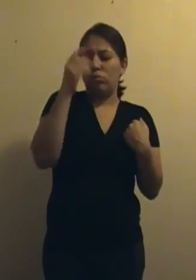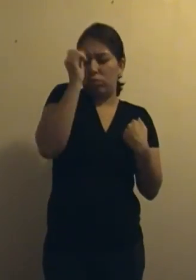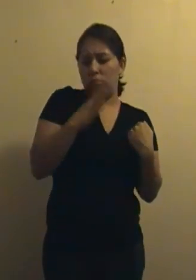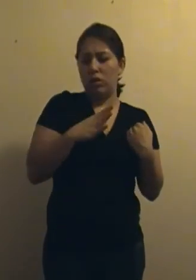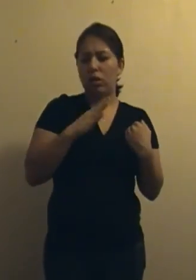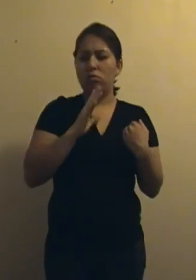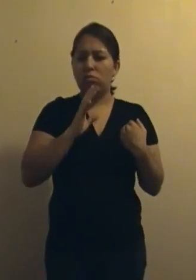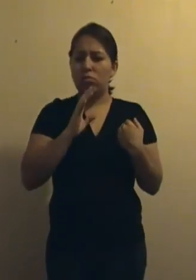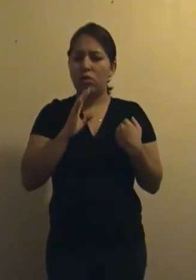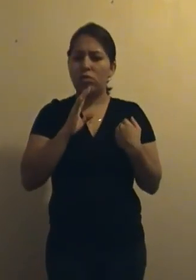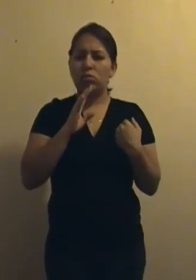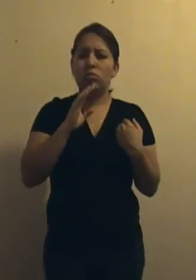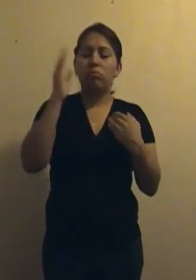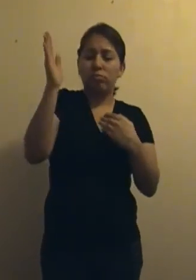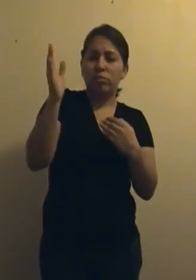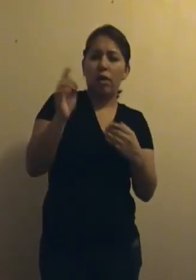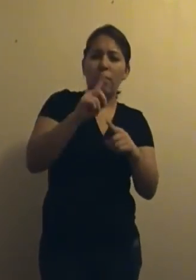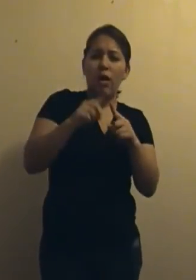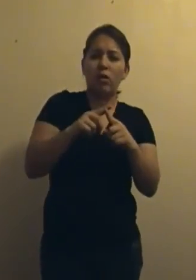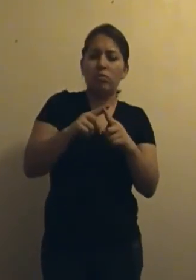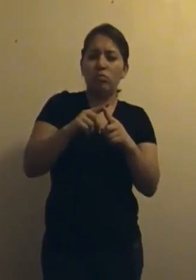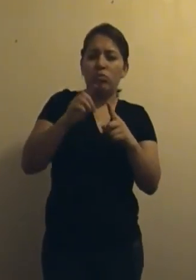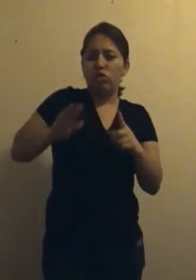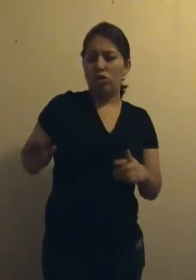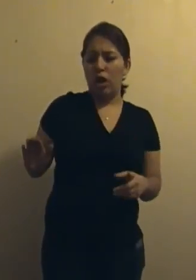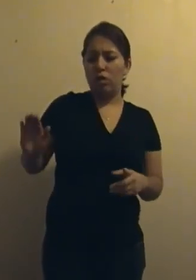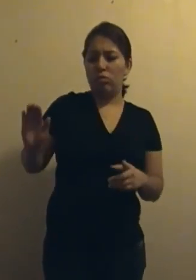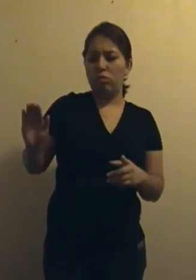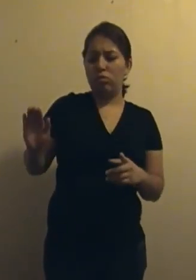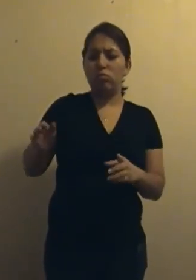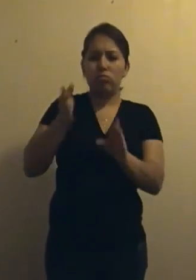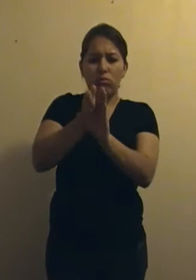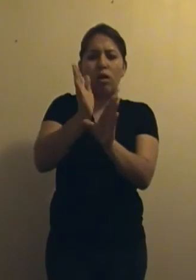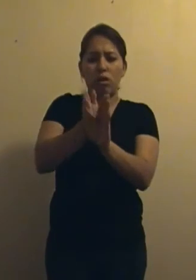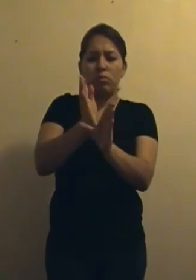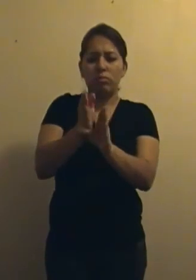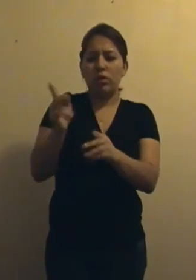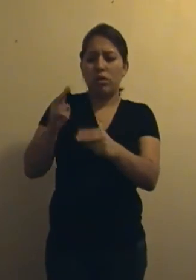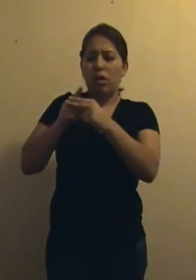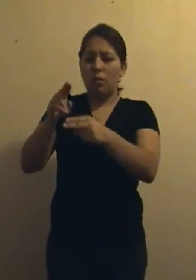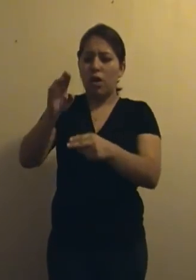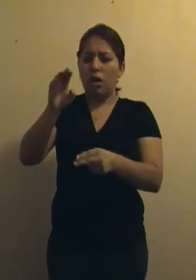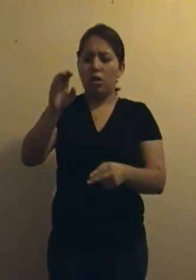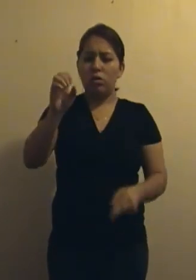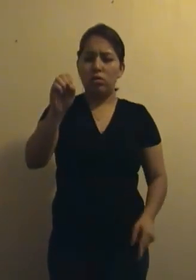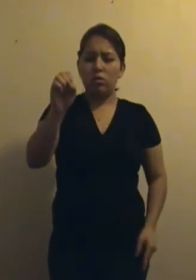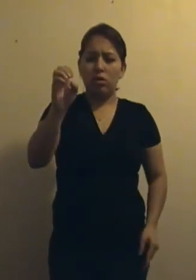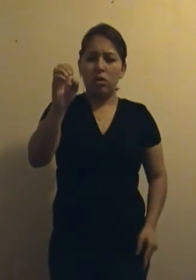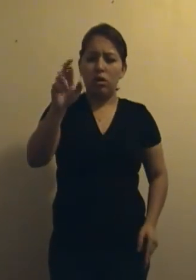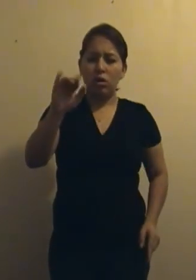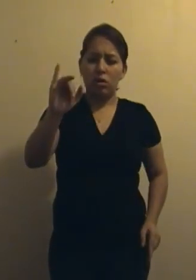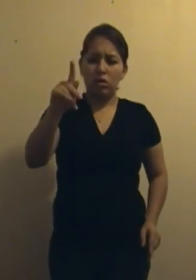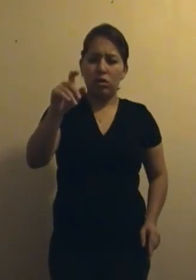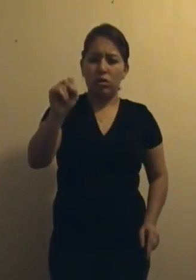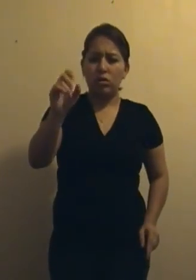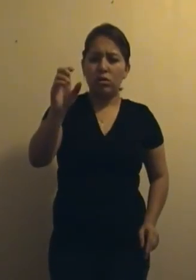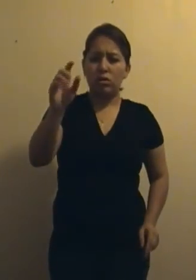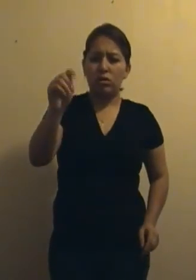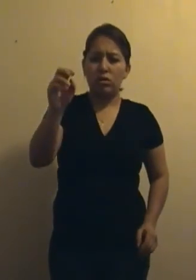was doing child psychology, so he decided to talk about Erikson's stages of development, and that was really perfect because it was contained in a